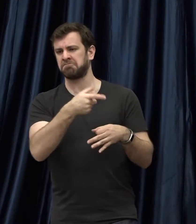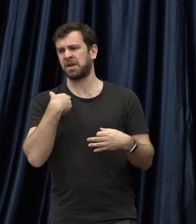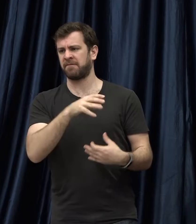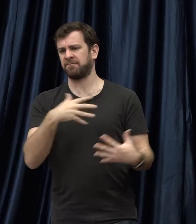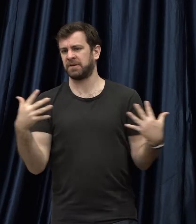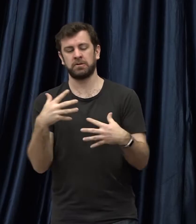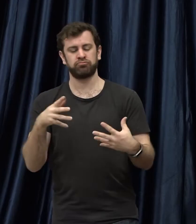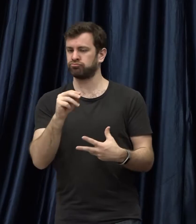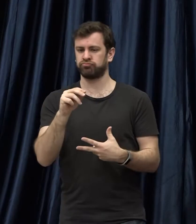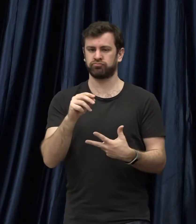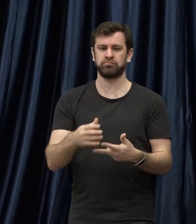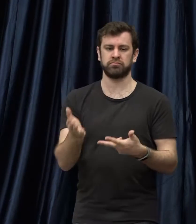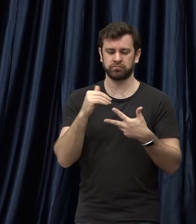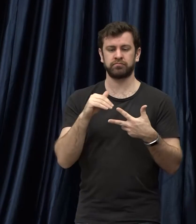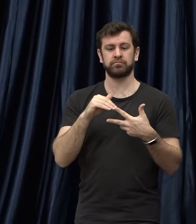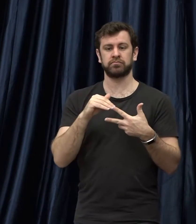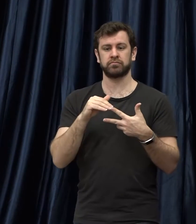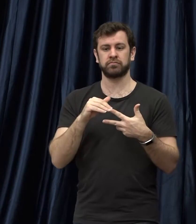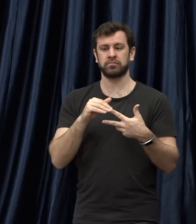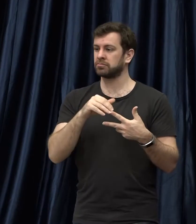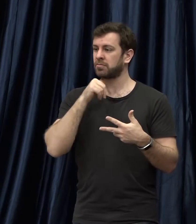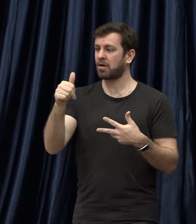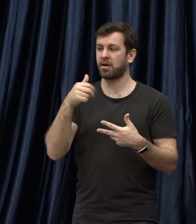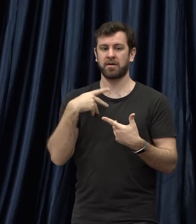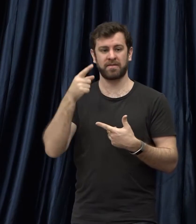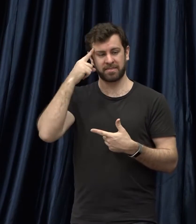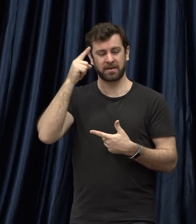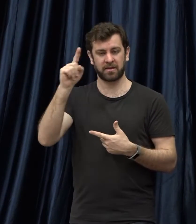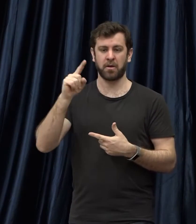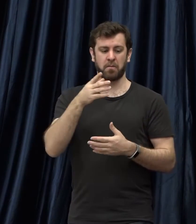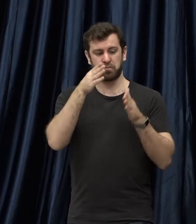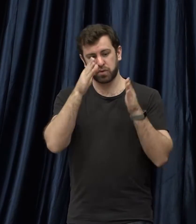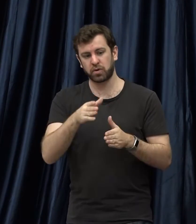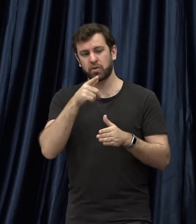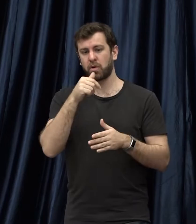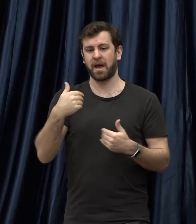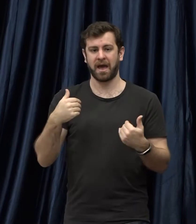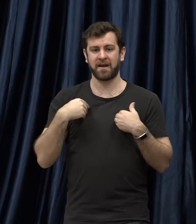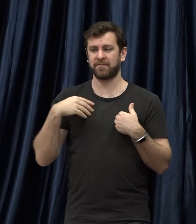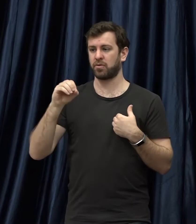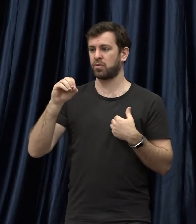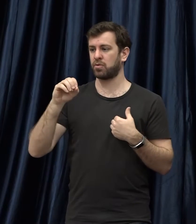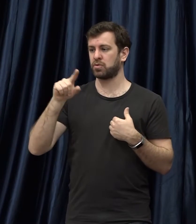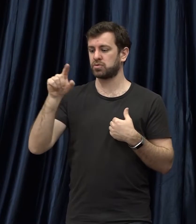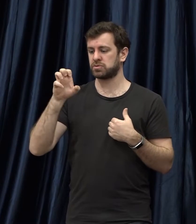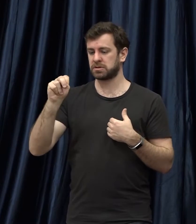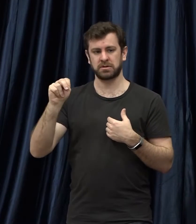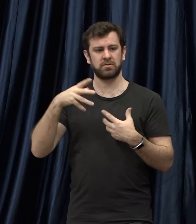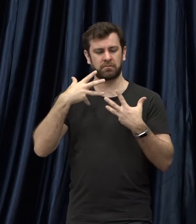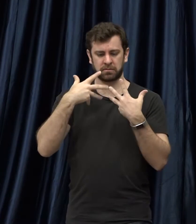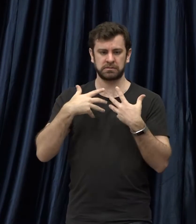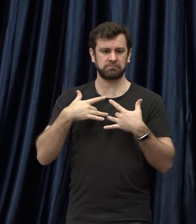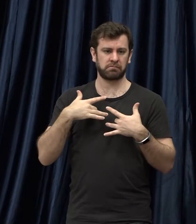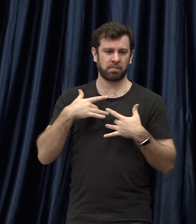tahzanu, and do not be described as one who has huzn, who is depressed and who